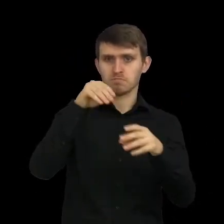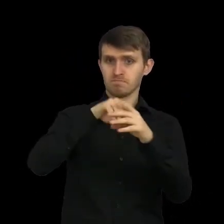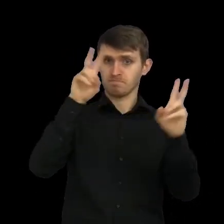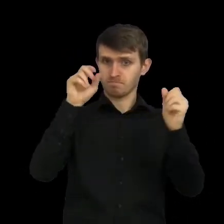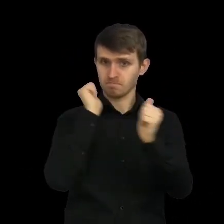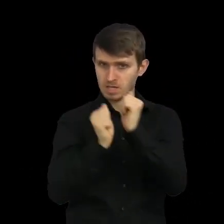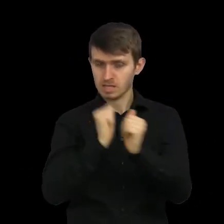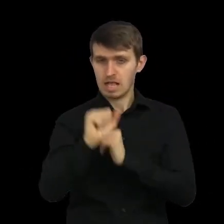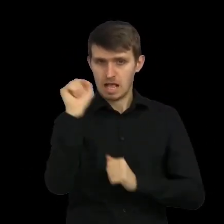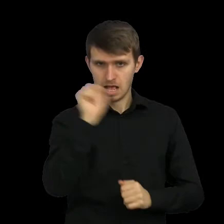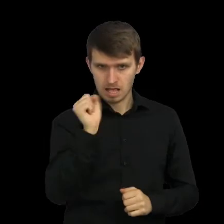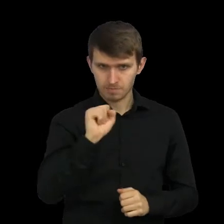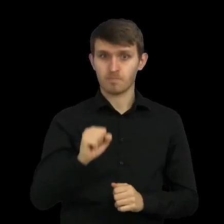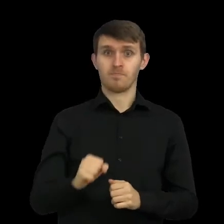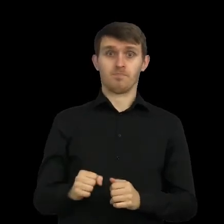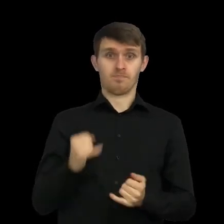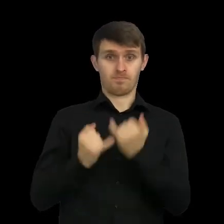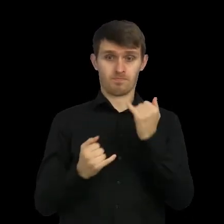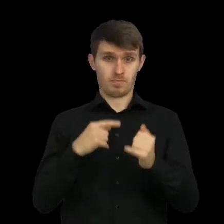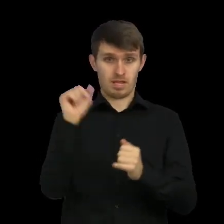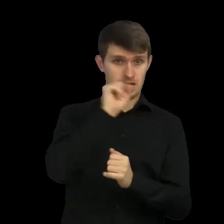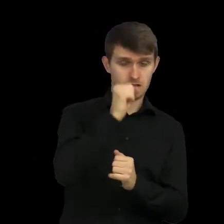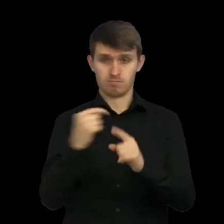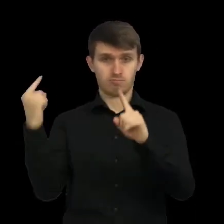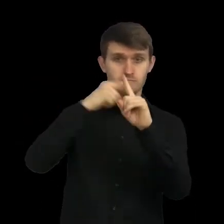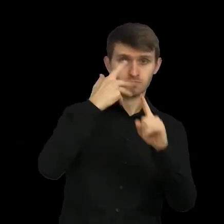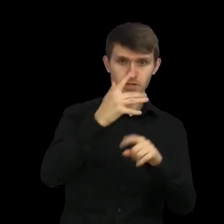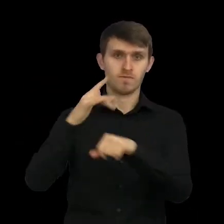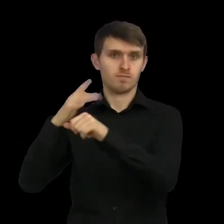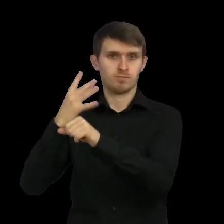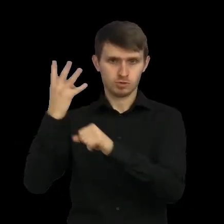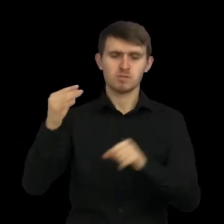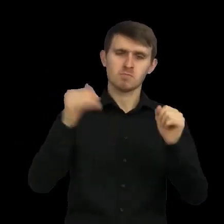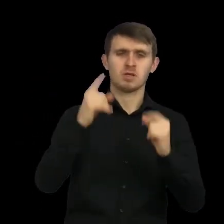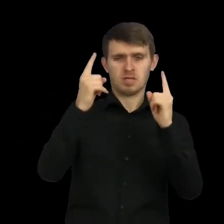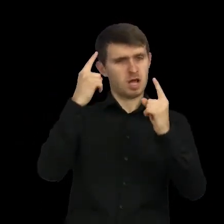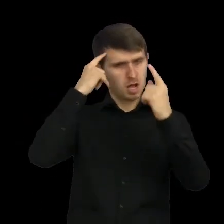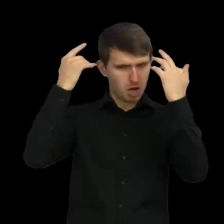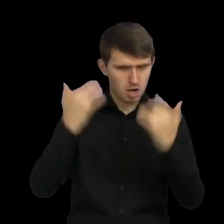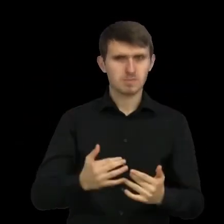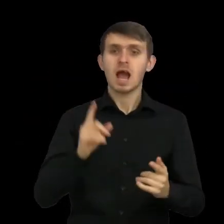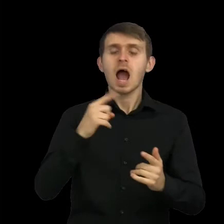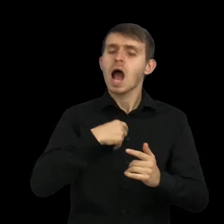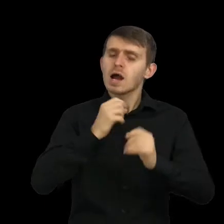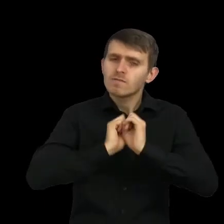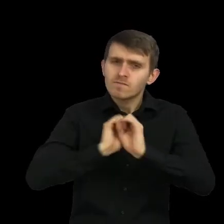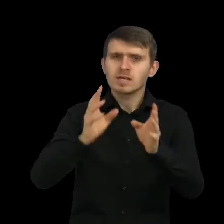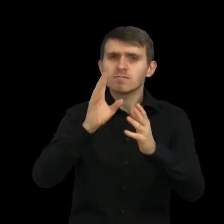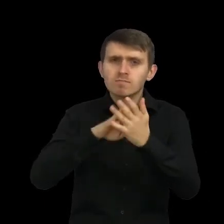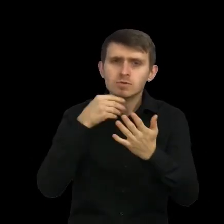some variable a, and if I add 5 to it, I will get 54. And you might be able to do this in your head, but we're going to do it a little bit more